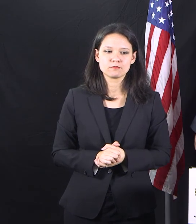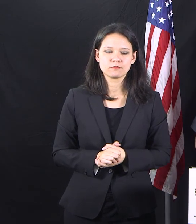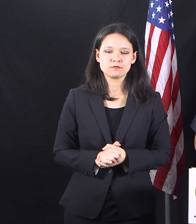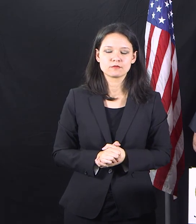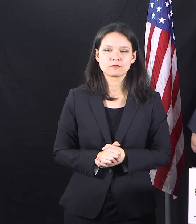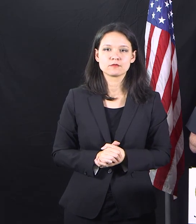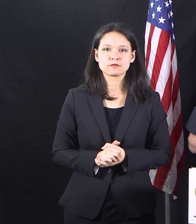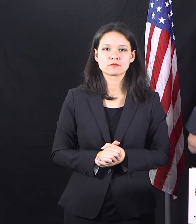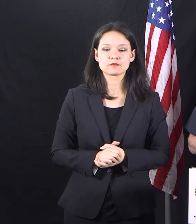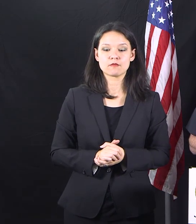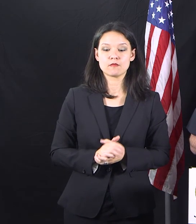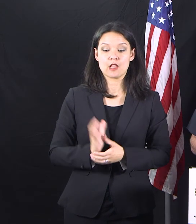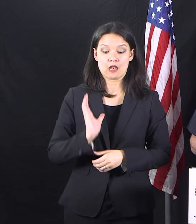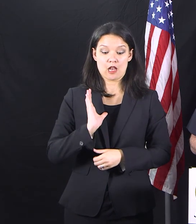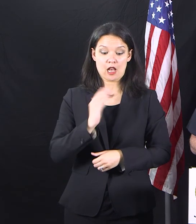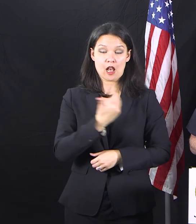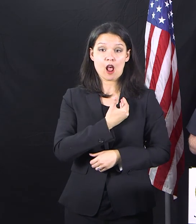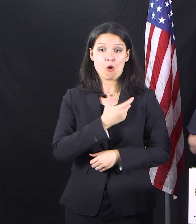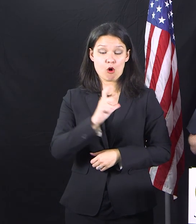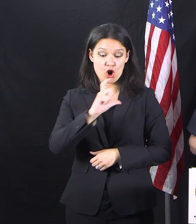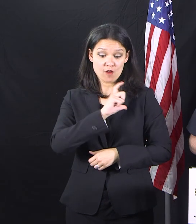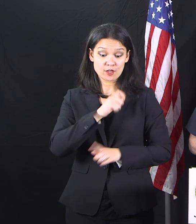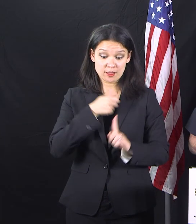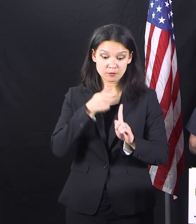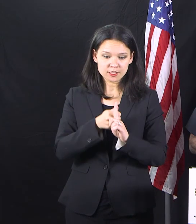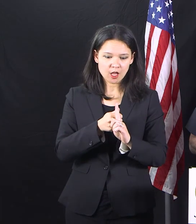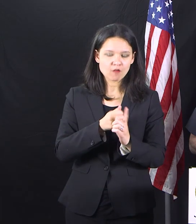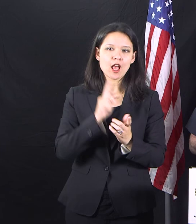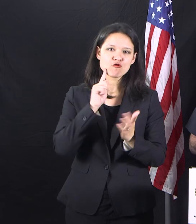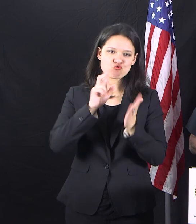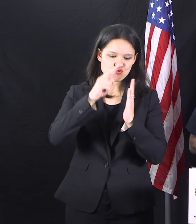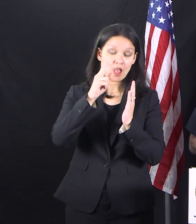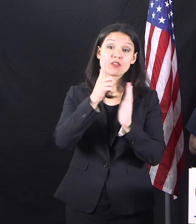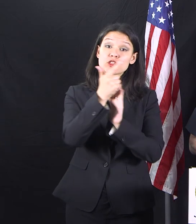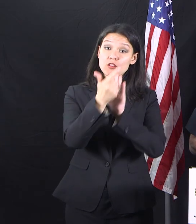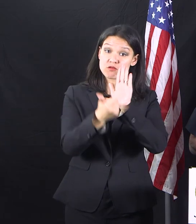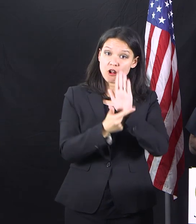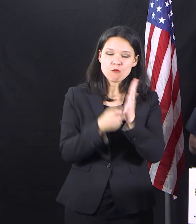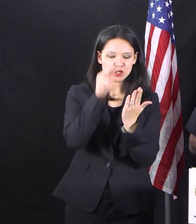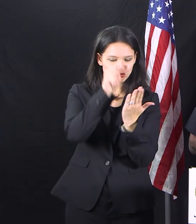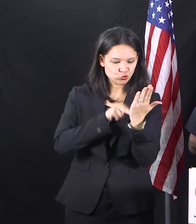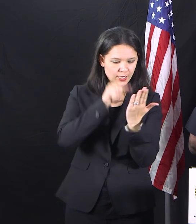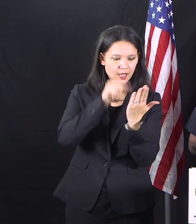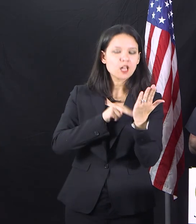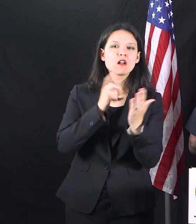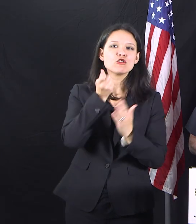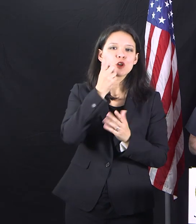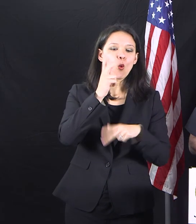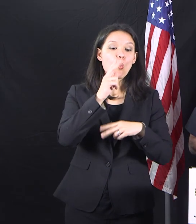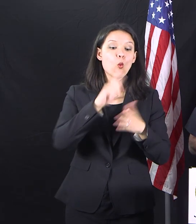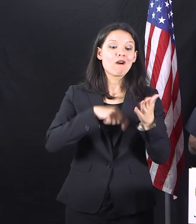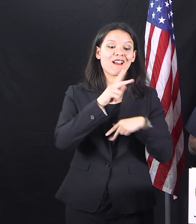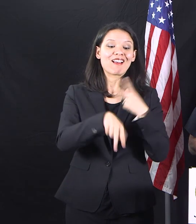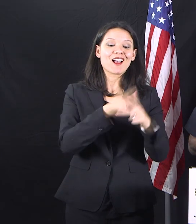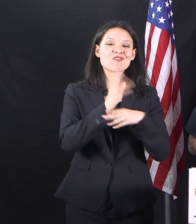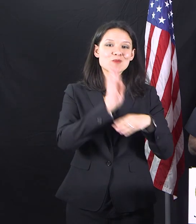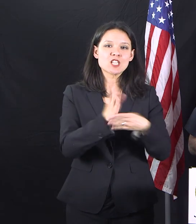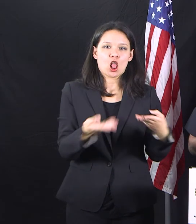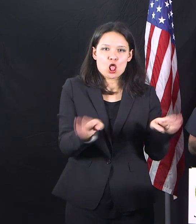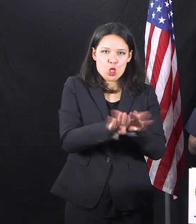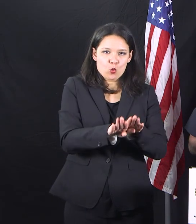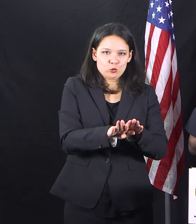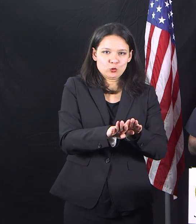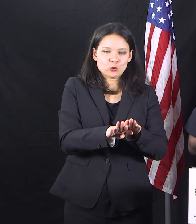Our officers have been asked to look at these declarations, become very familiar with the types of businesses that are no longer open so they can do